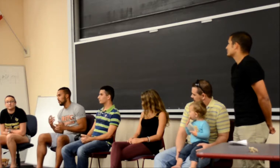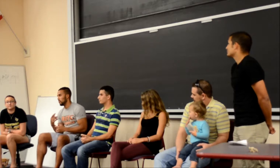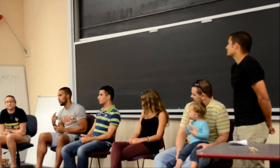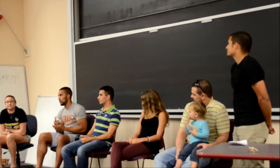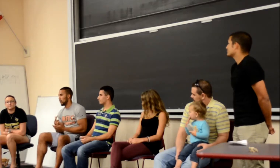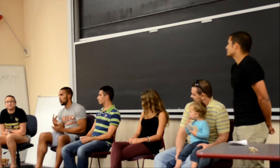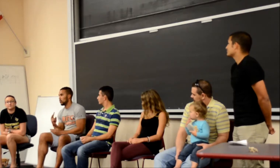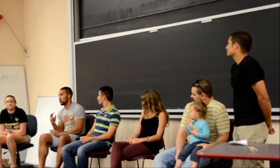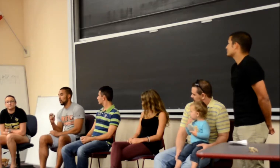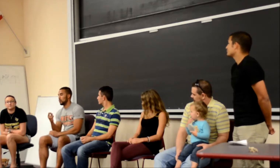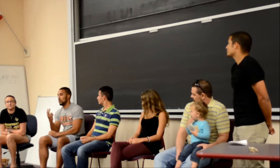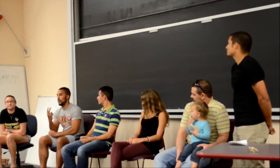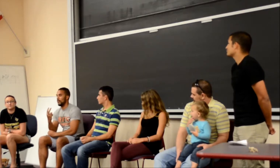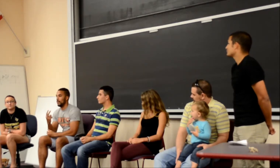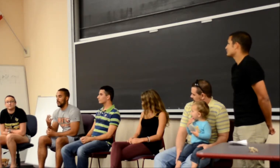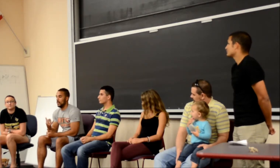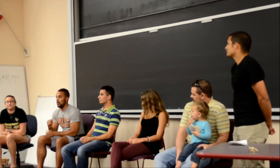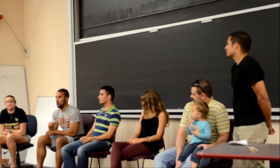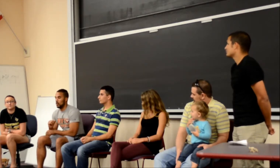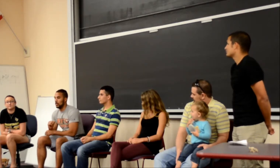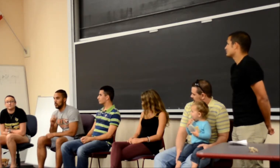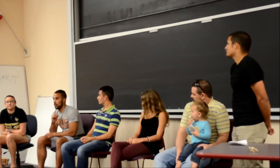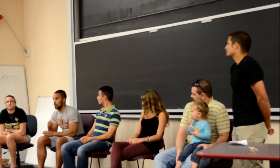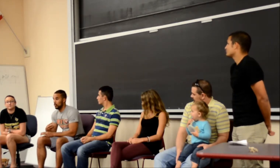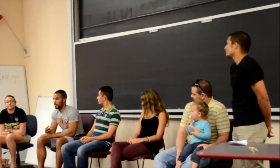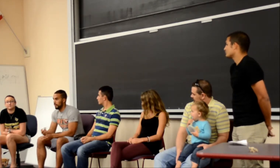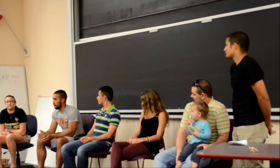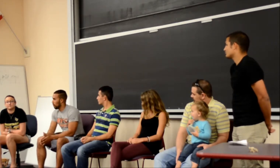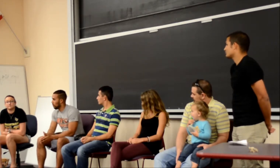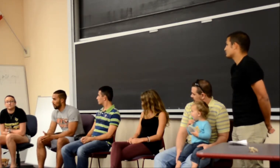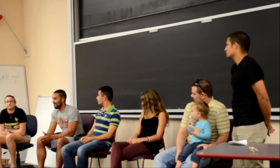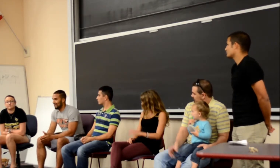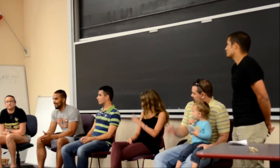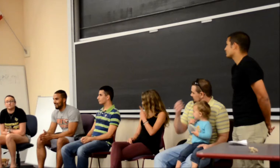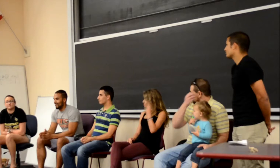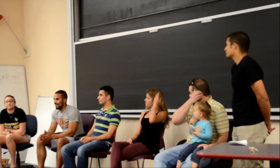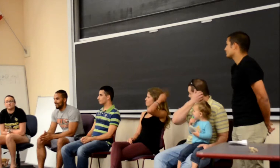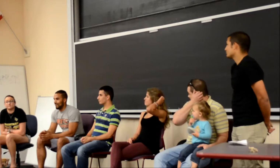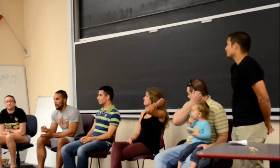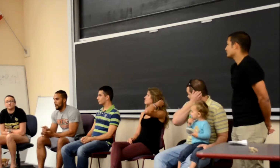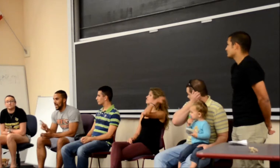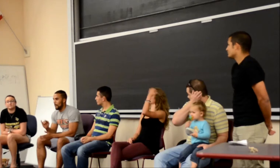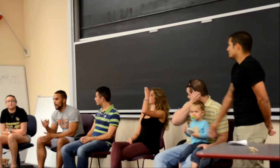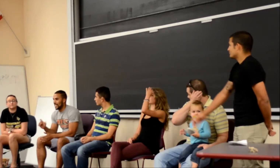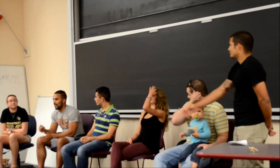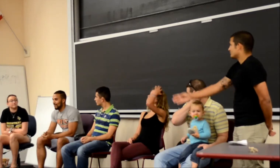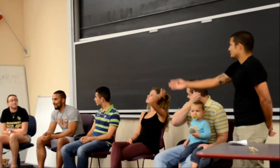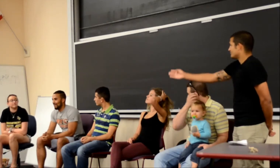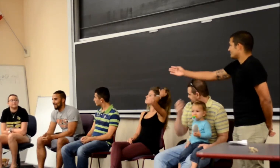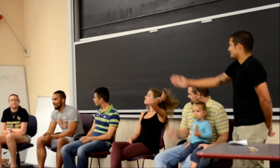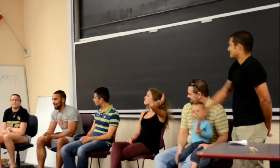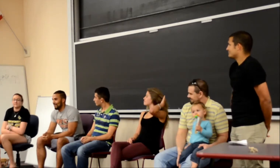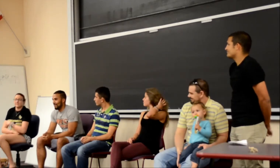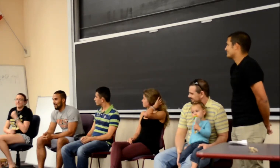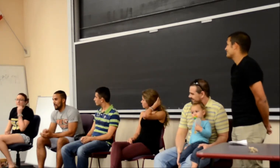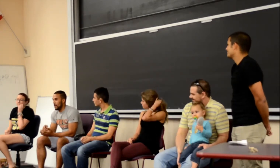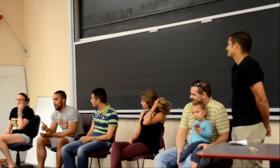to RIT, Rochester Institute of Technology, where I graduated in 2012.